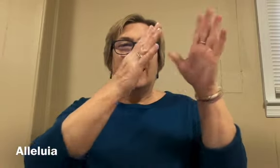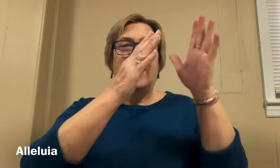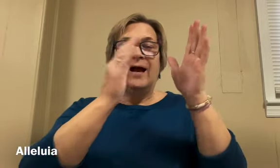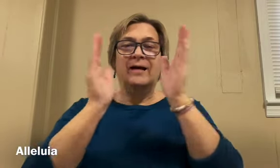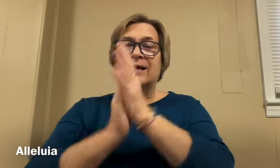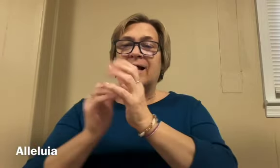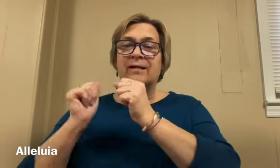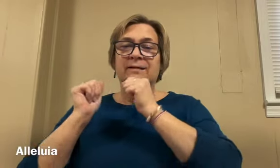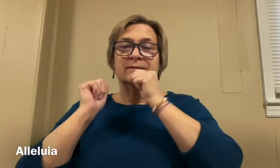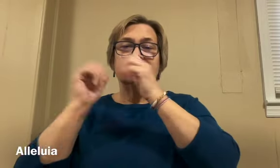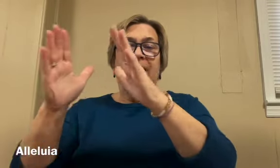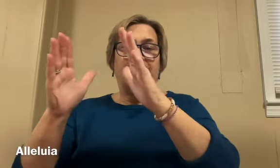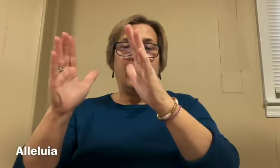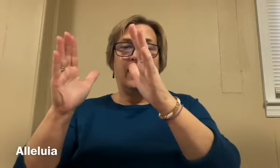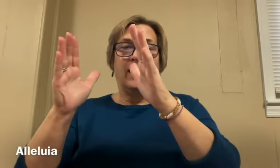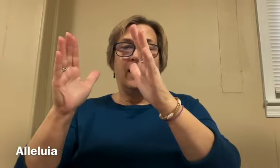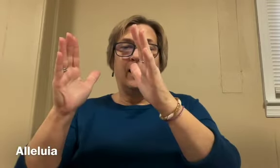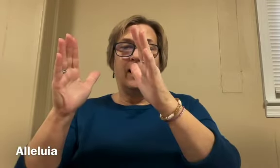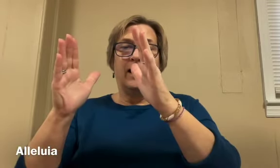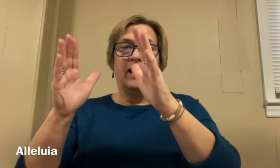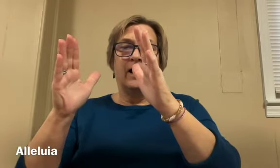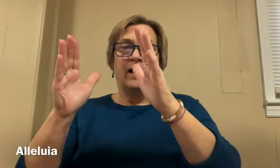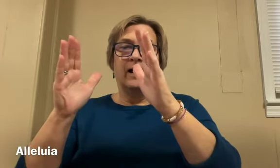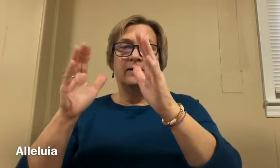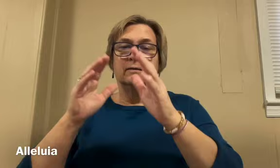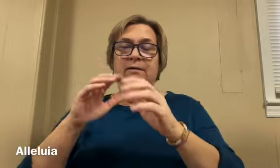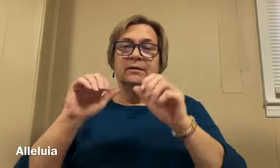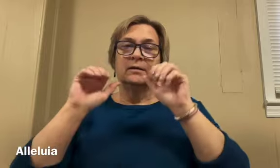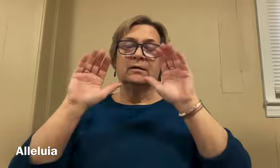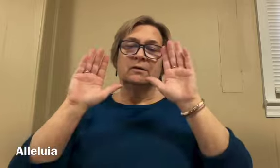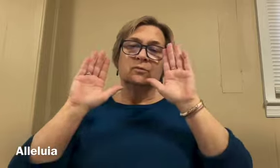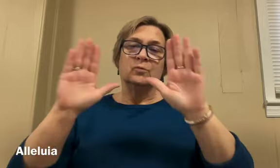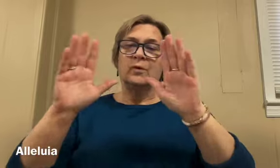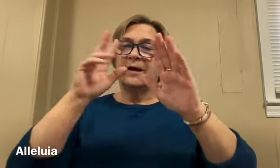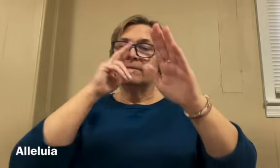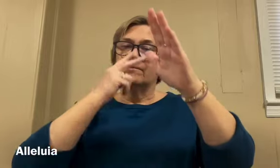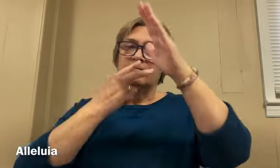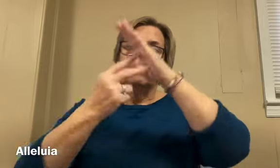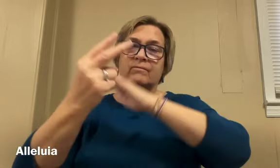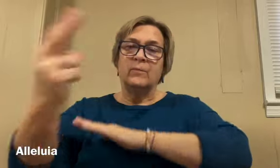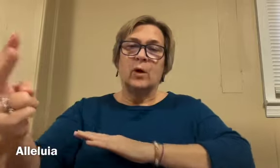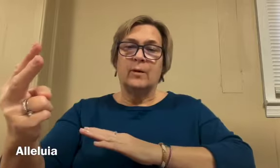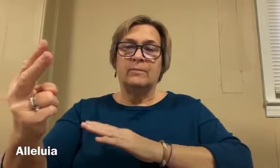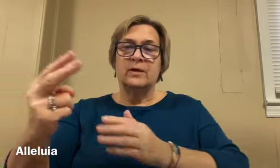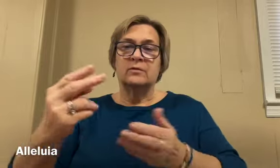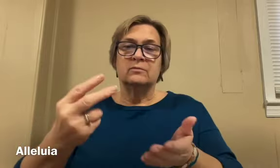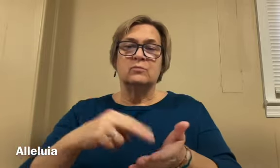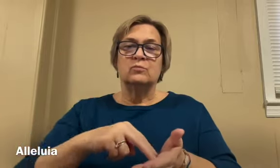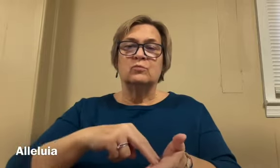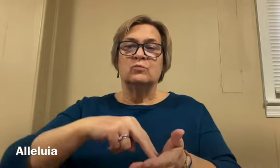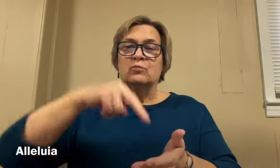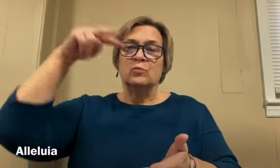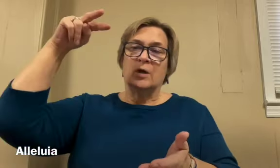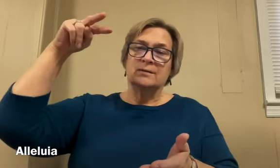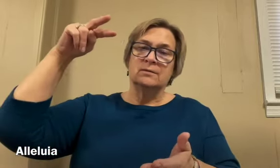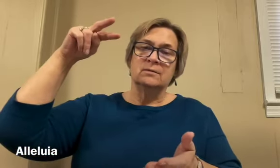Alleluia, alleluia. A great prophet has arisen in our